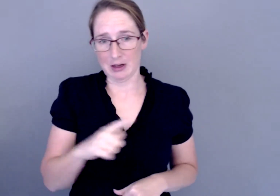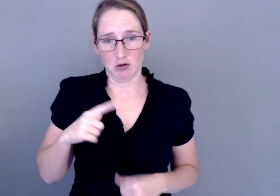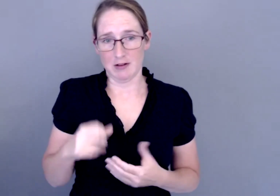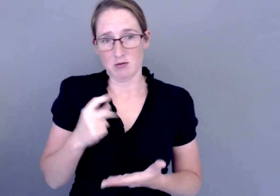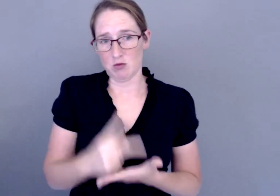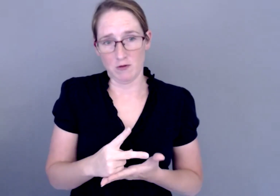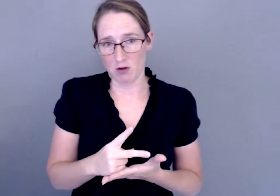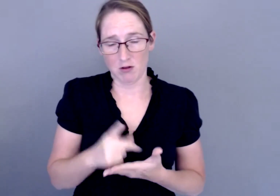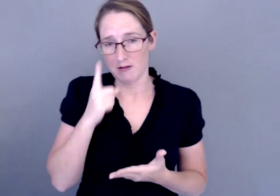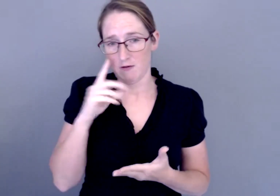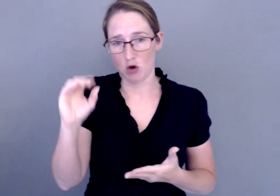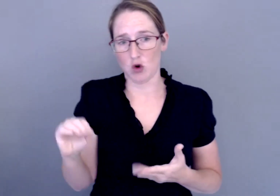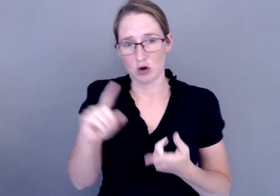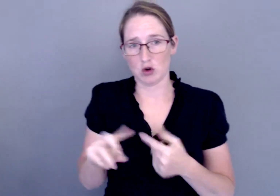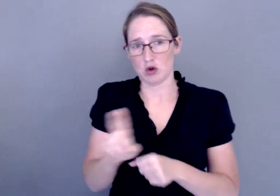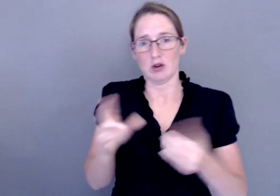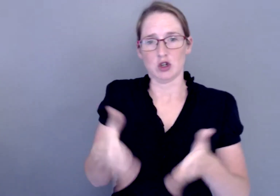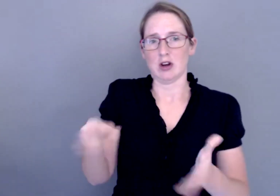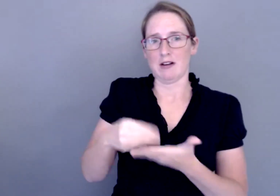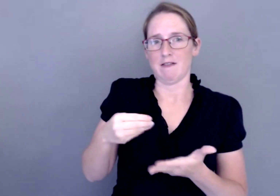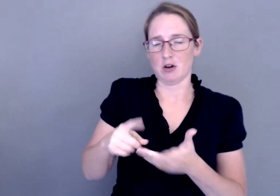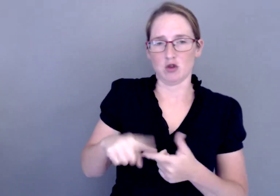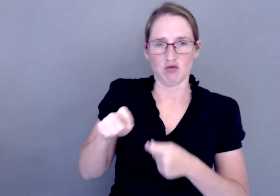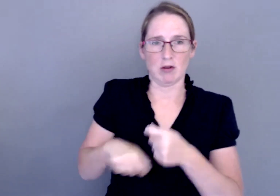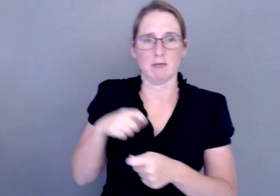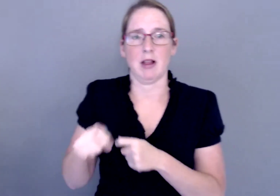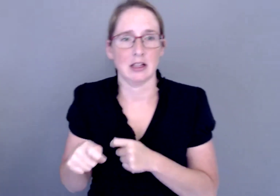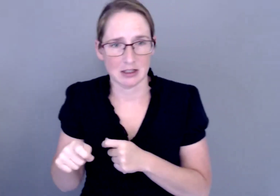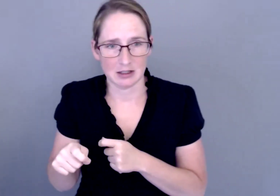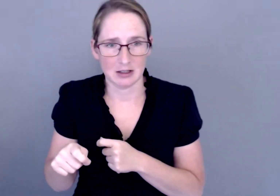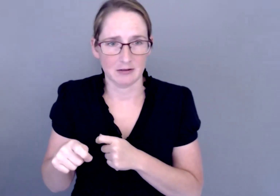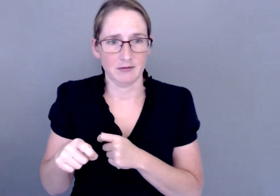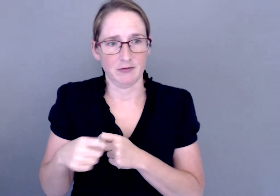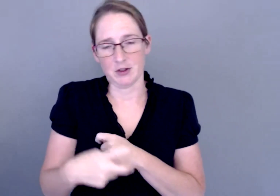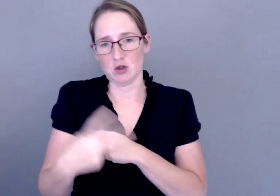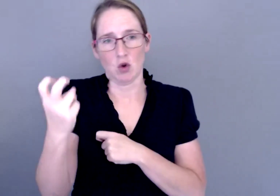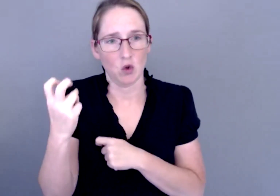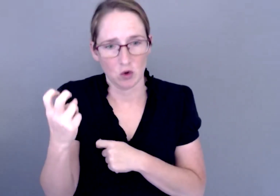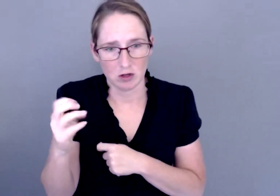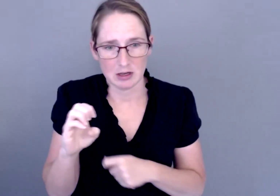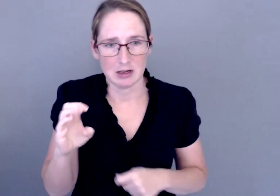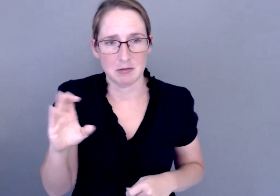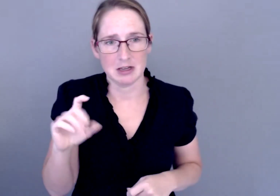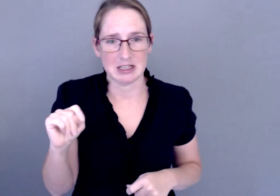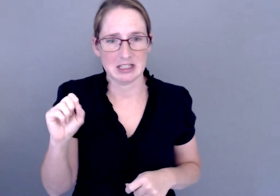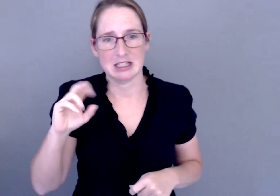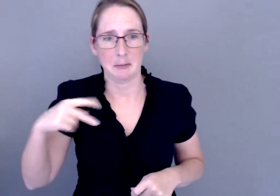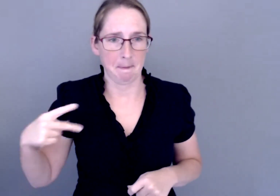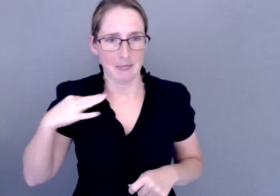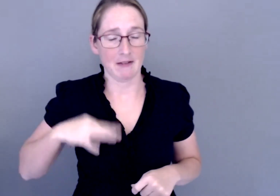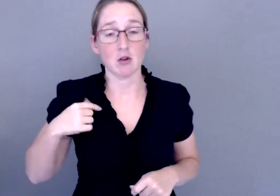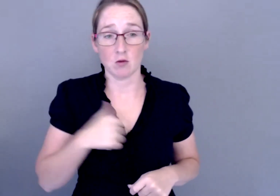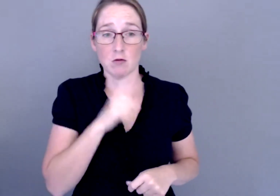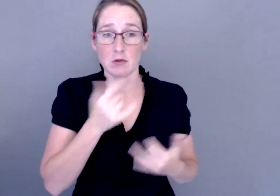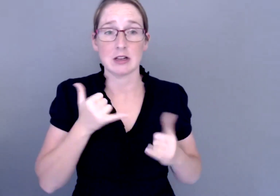approval for Oregon to use general funds to replace stolen EBT SNAP benefits. We are